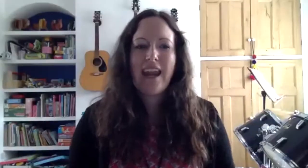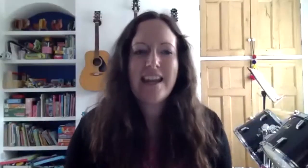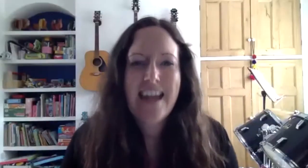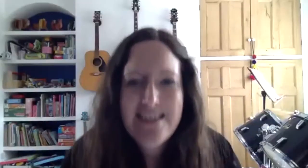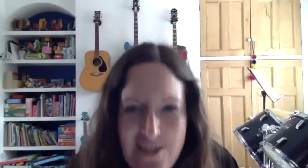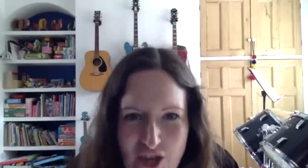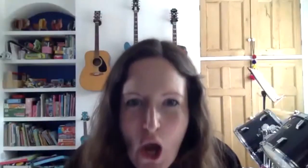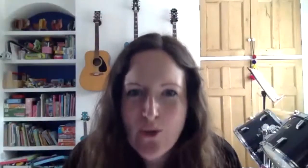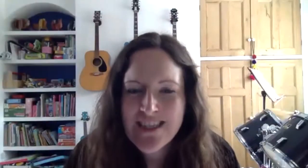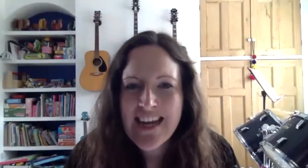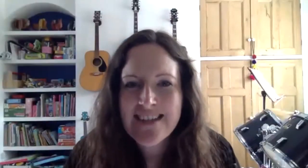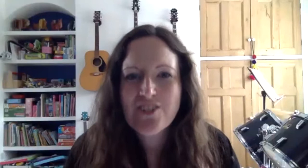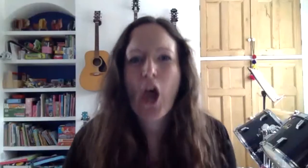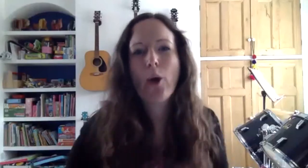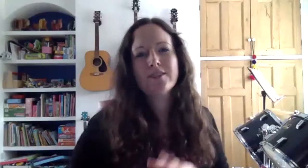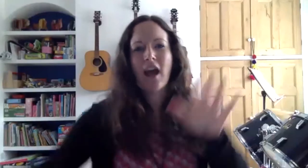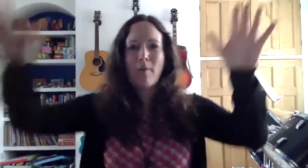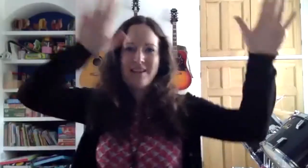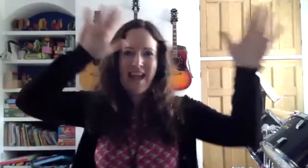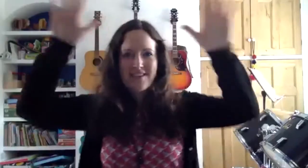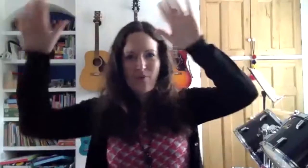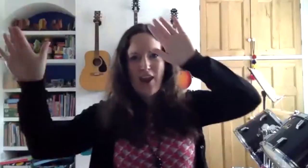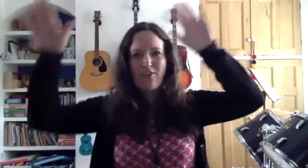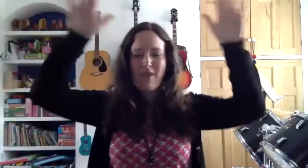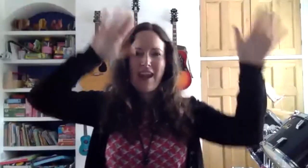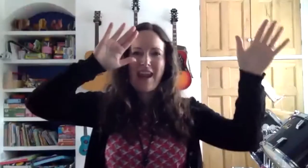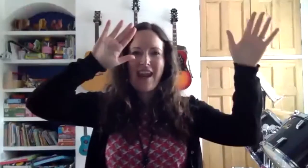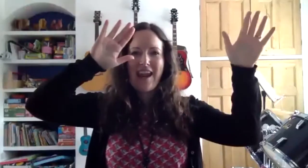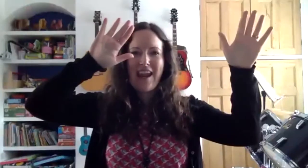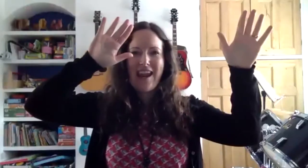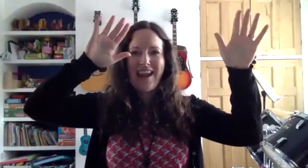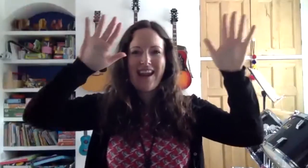1, 2, 3, knees and toes, come and dance with me.